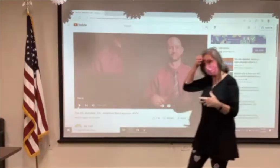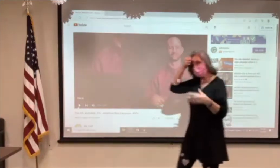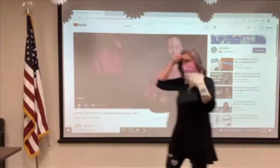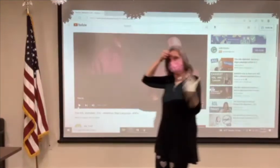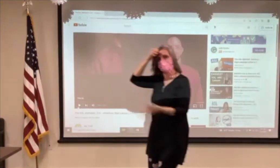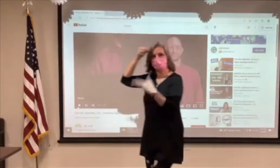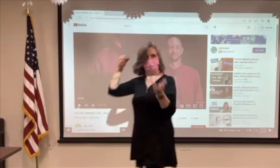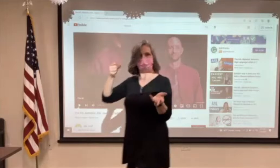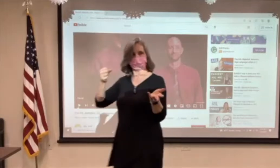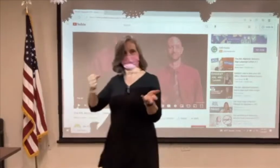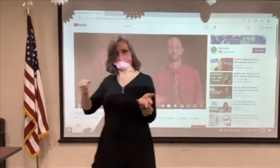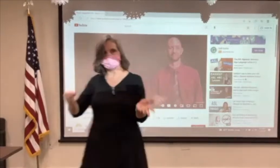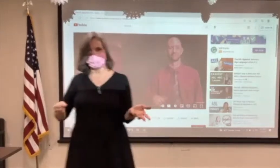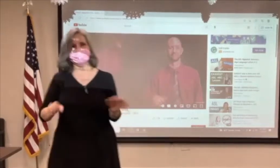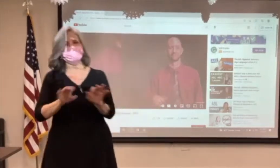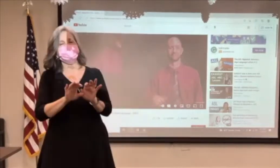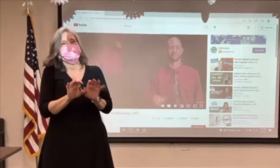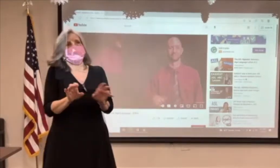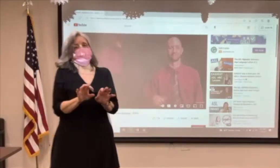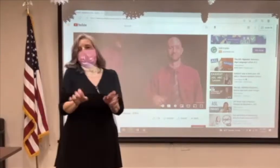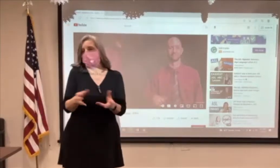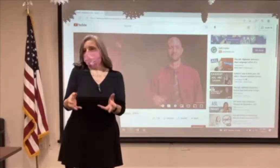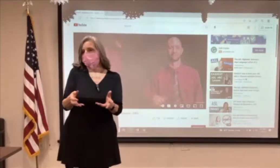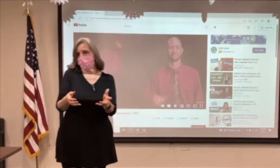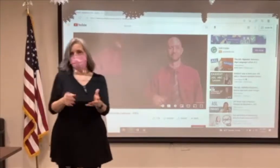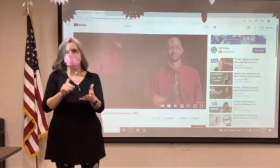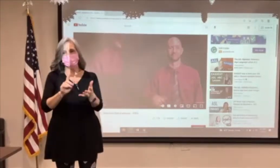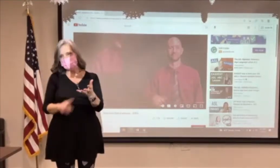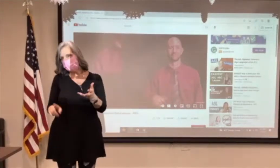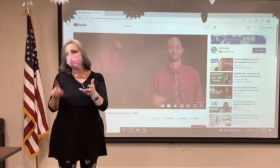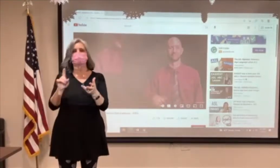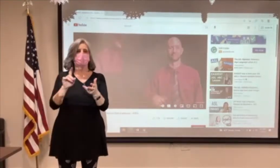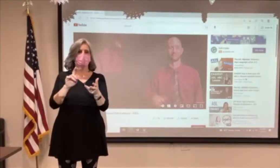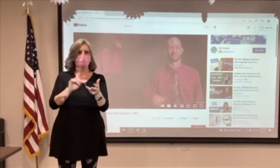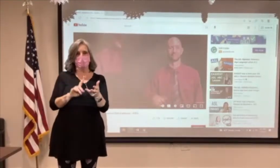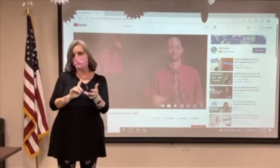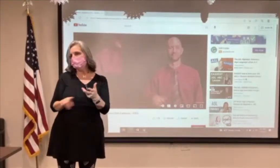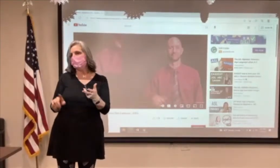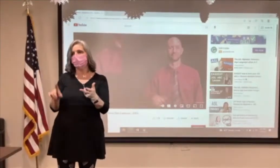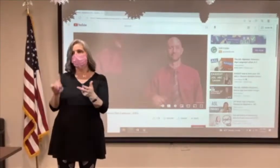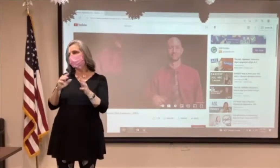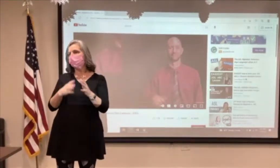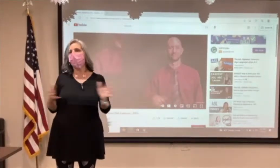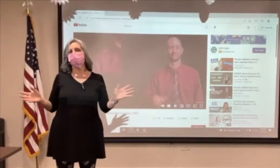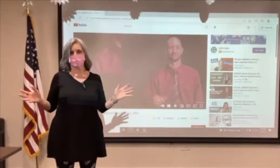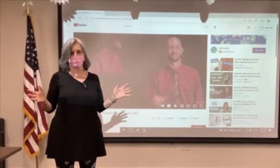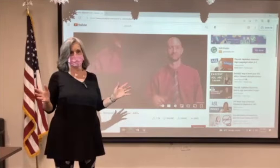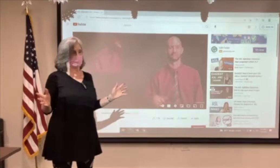it, you move on to the next thing. Again, you can Google any of that, basic ASL, ASL online, and all this stuff will come